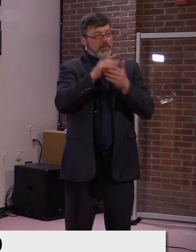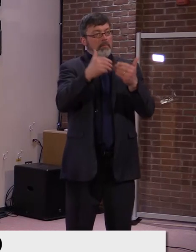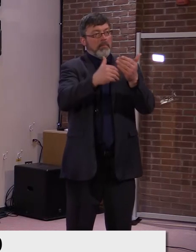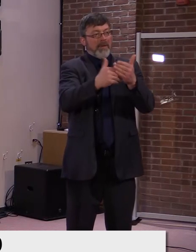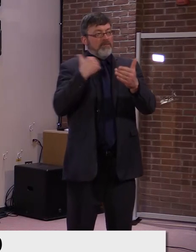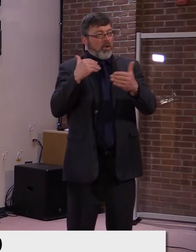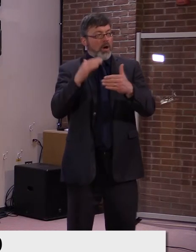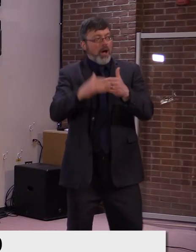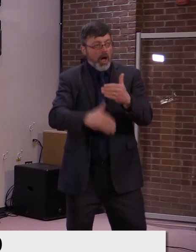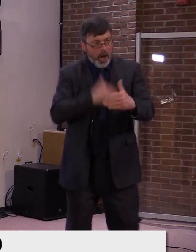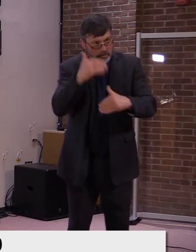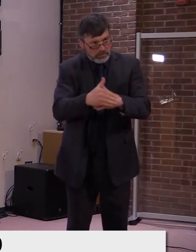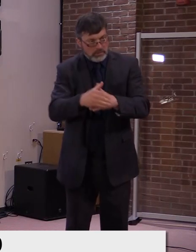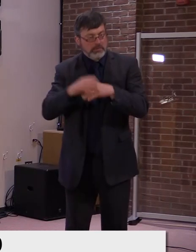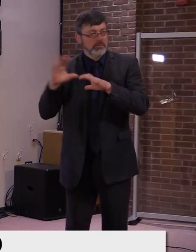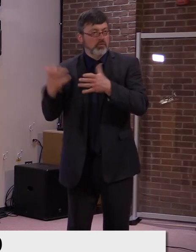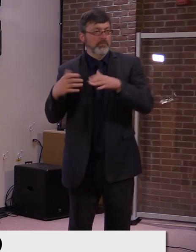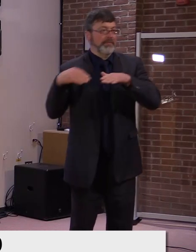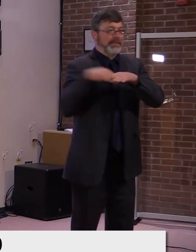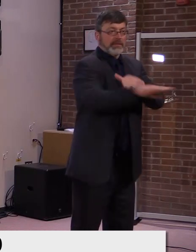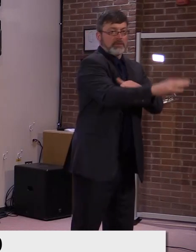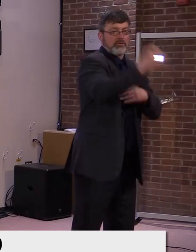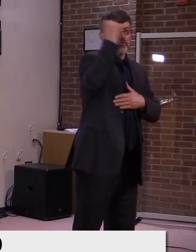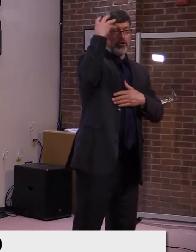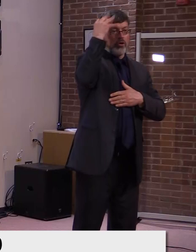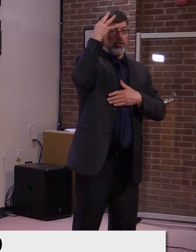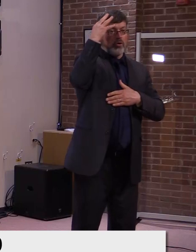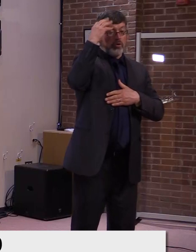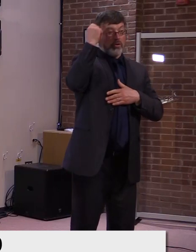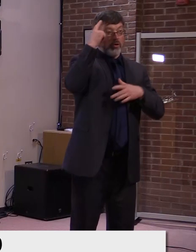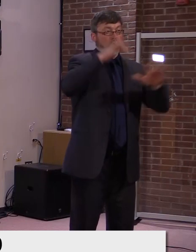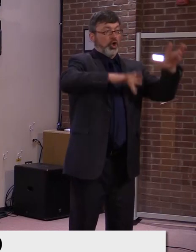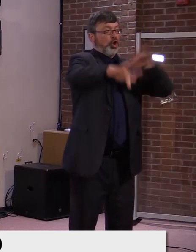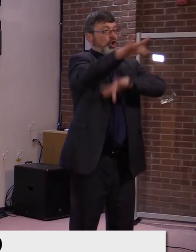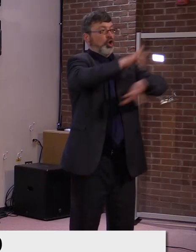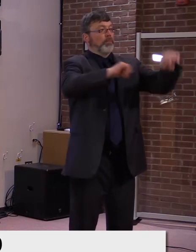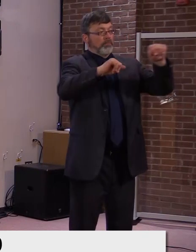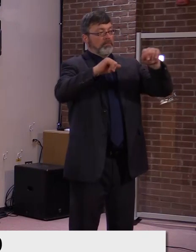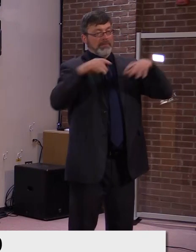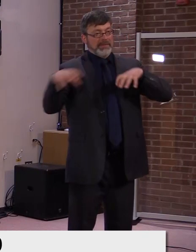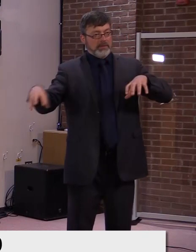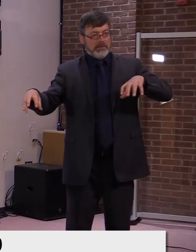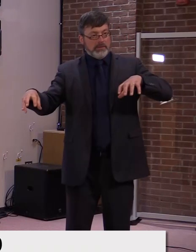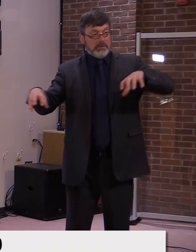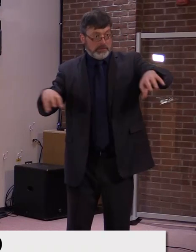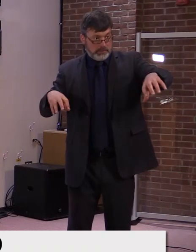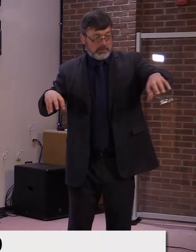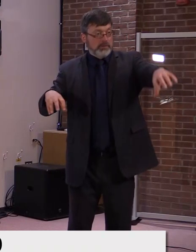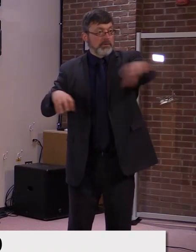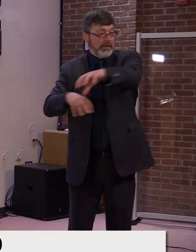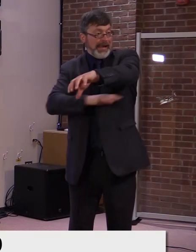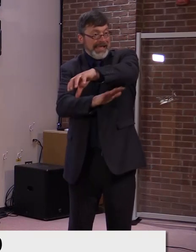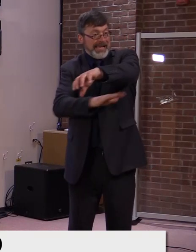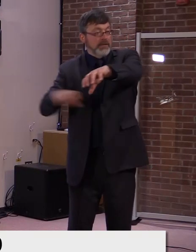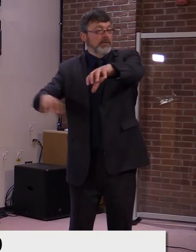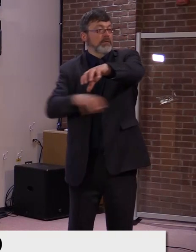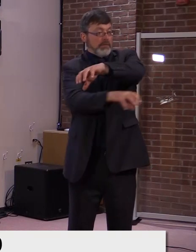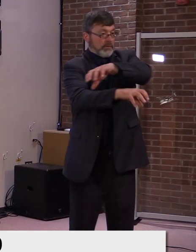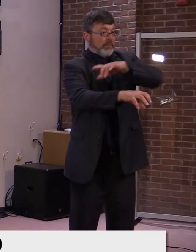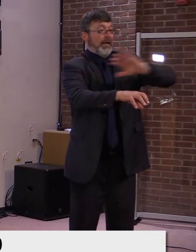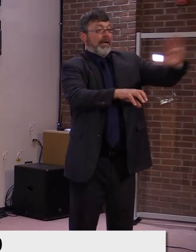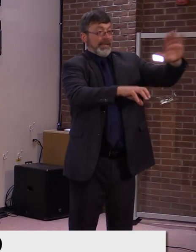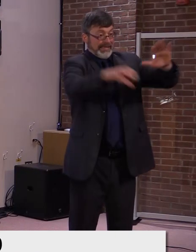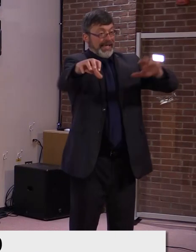reinforced what we were doing, but it also gave us a little bit of a nugget to help us in the future as well.